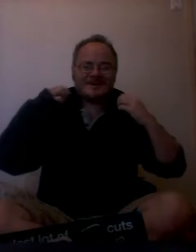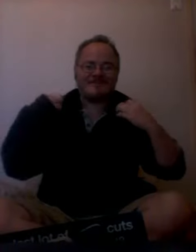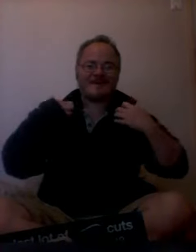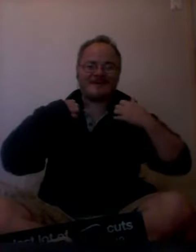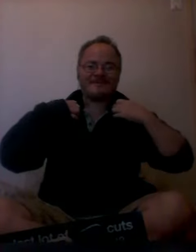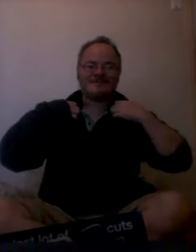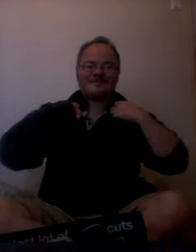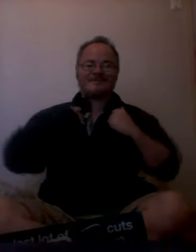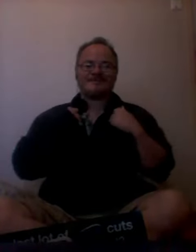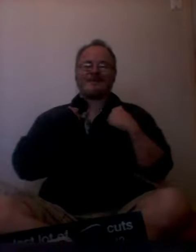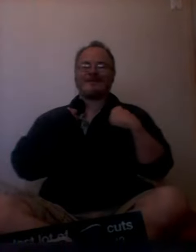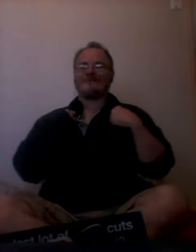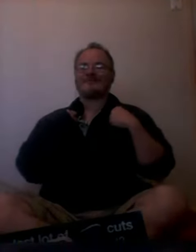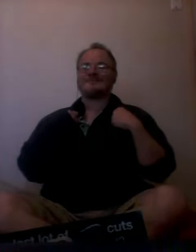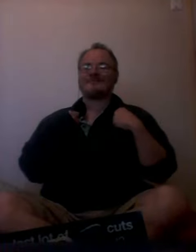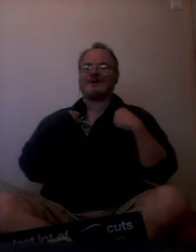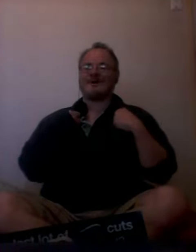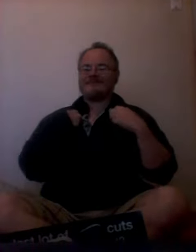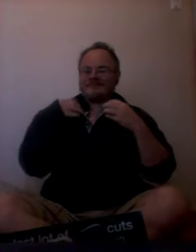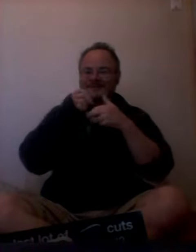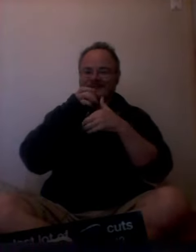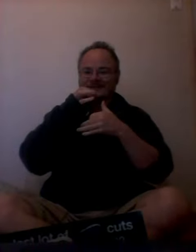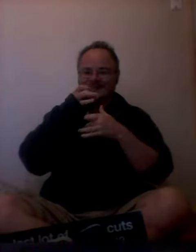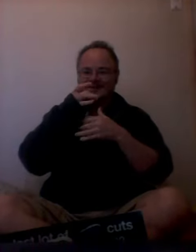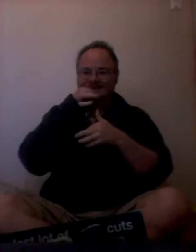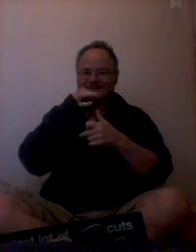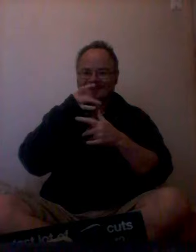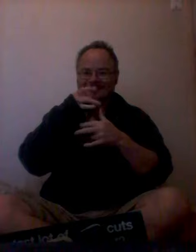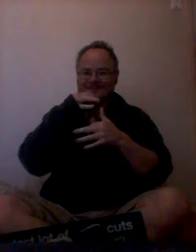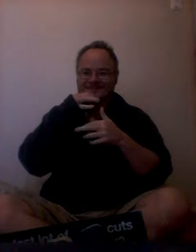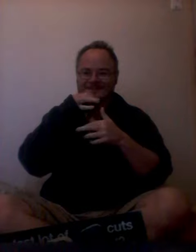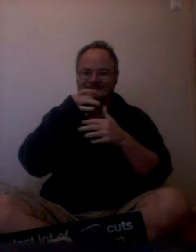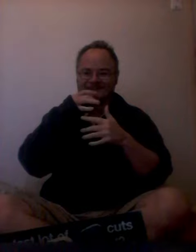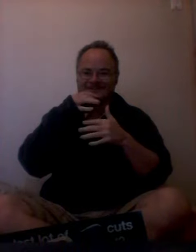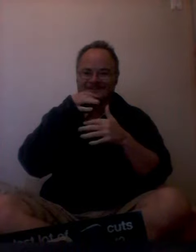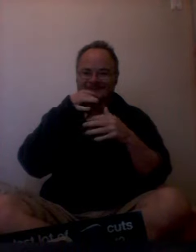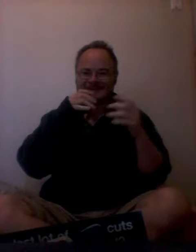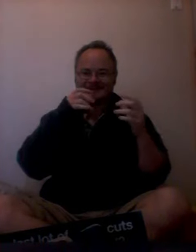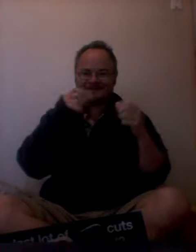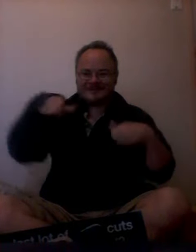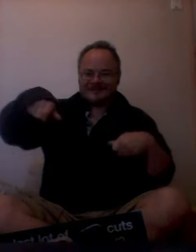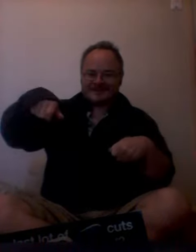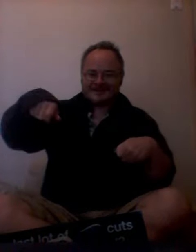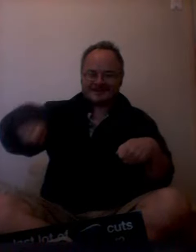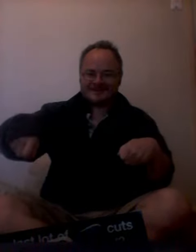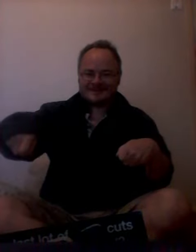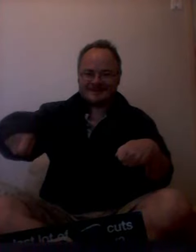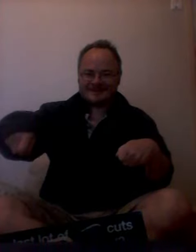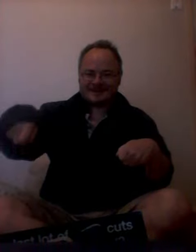Okay, I'm back. Got the first doctor, the second doctor used flute, third doctor used